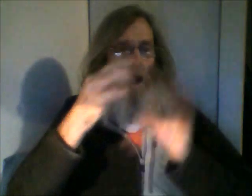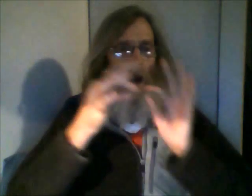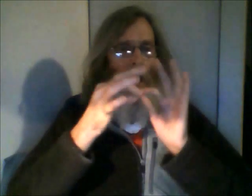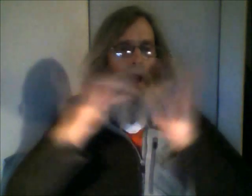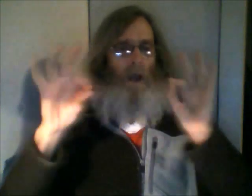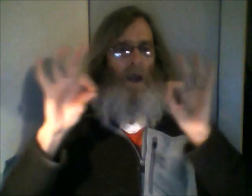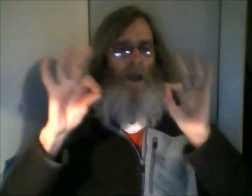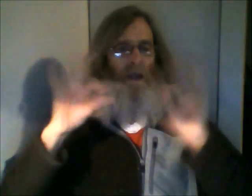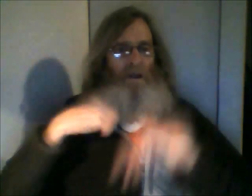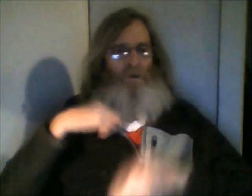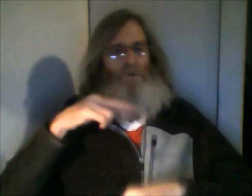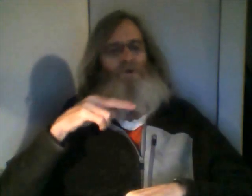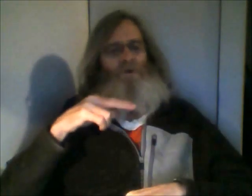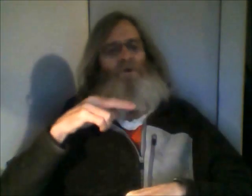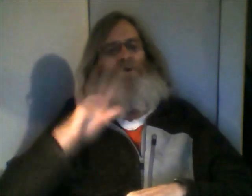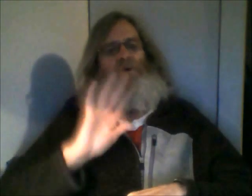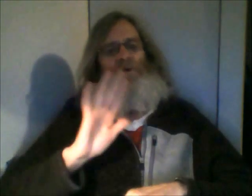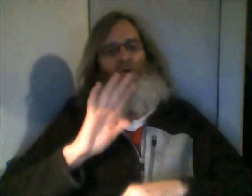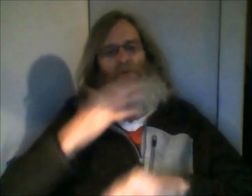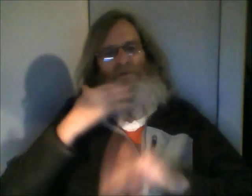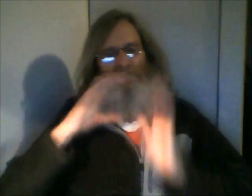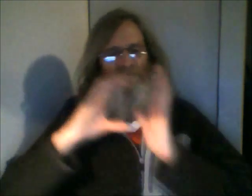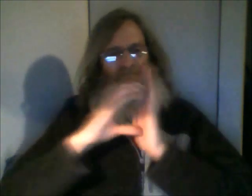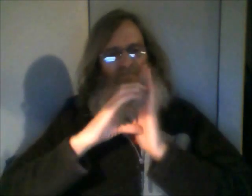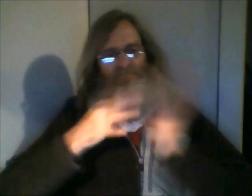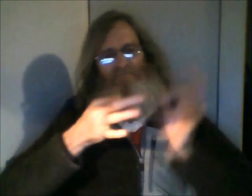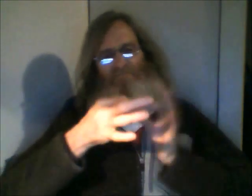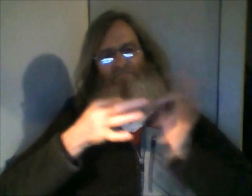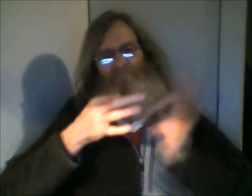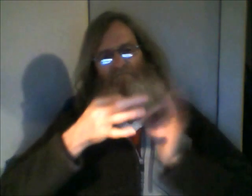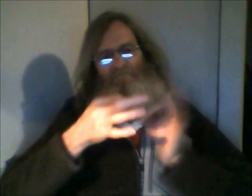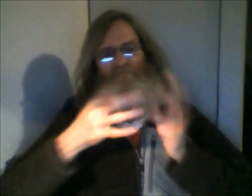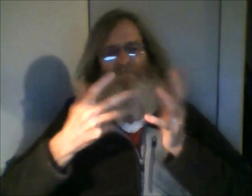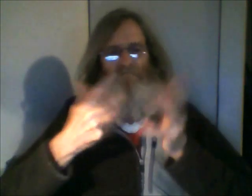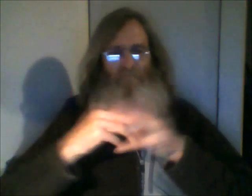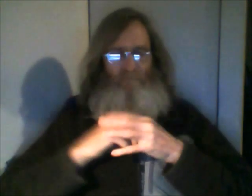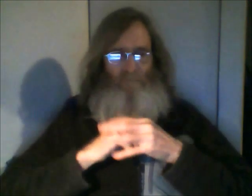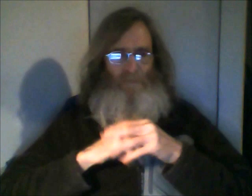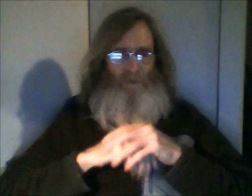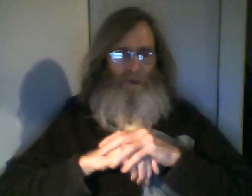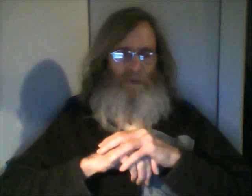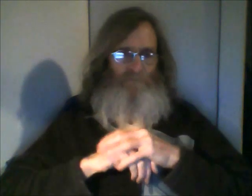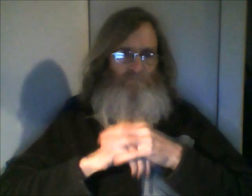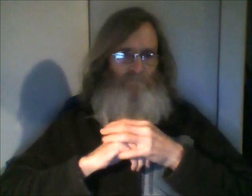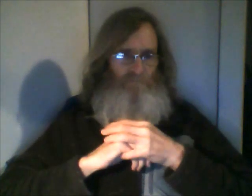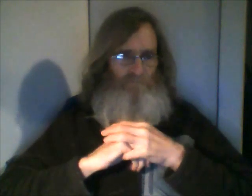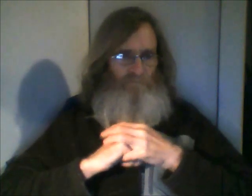Hospitals need all blood types to help them save lives. One day, your life could depend on donated blood.